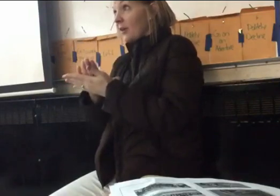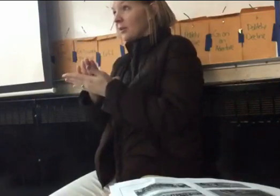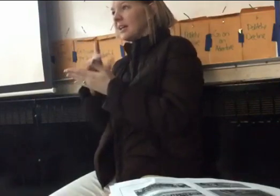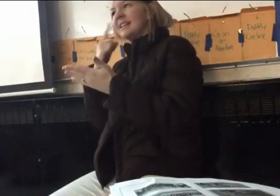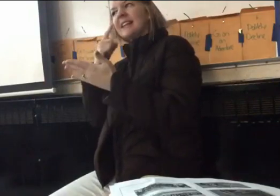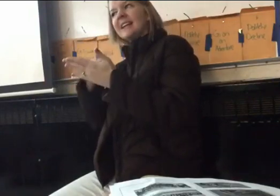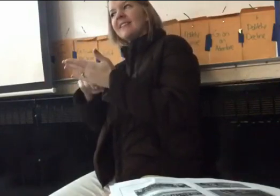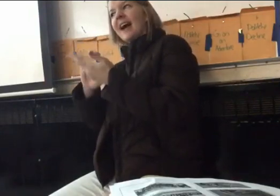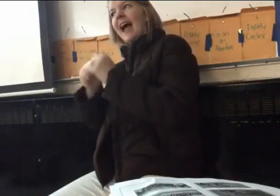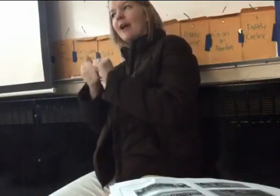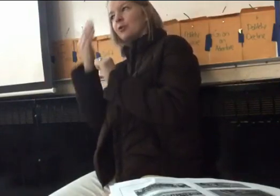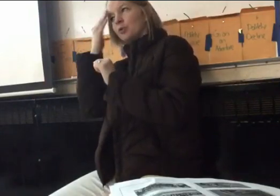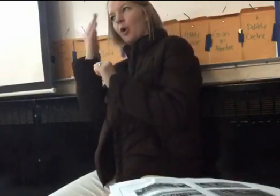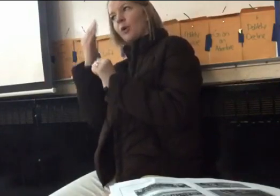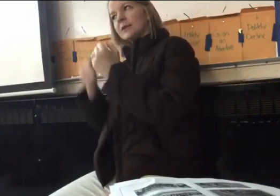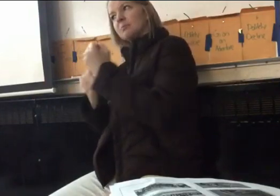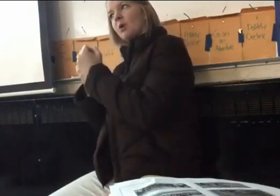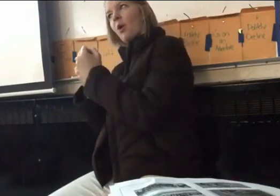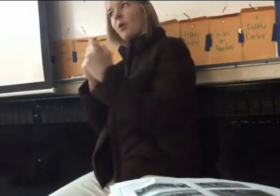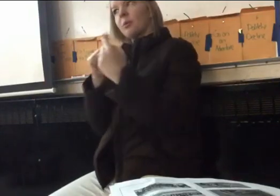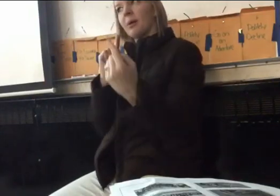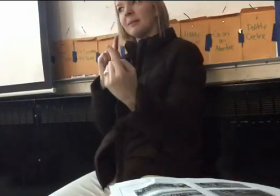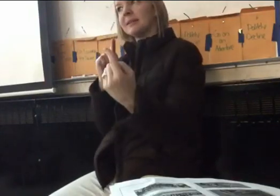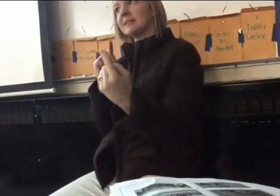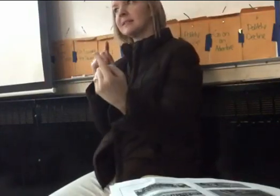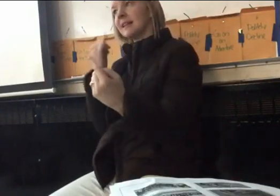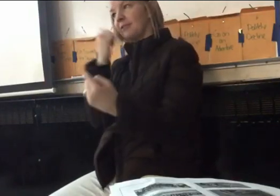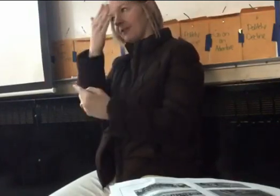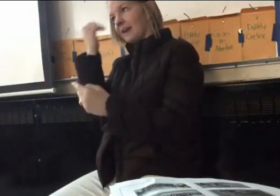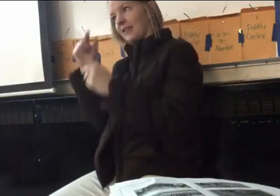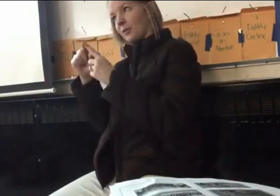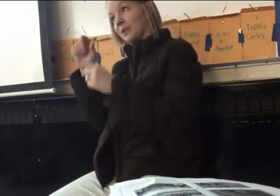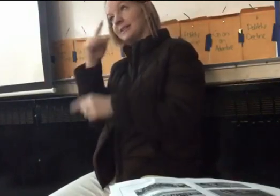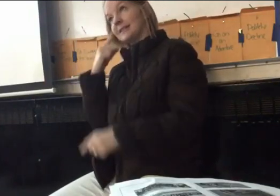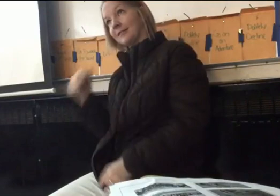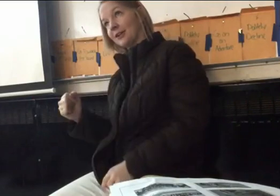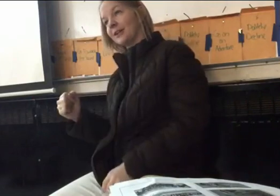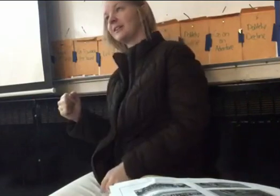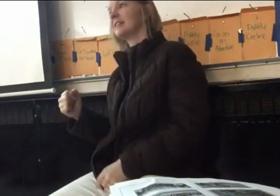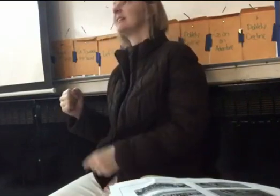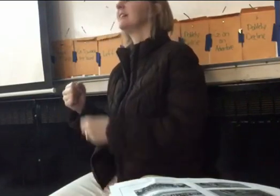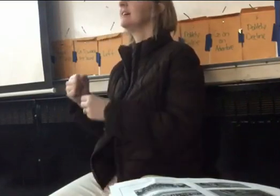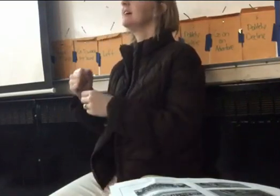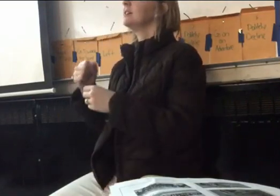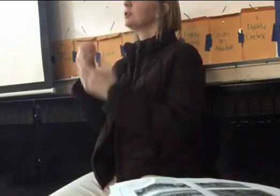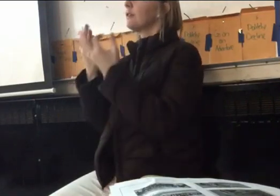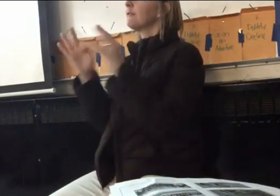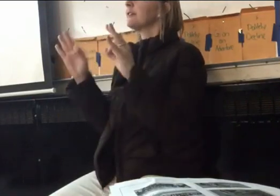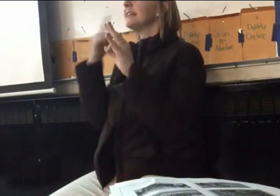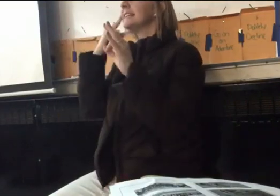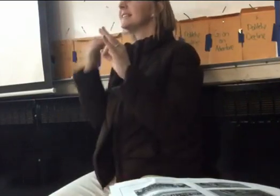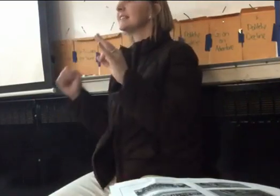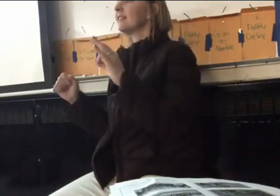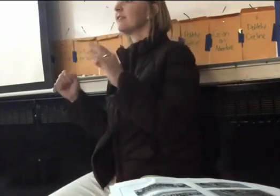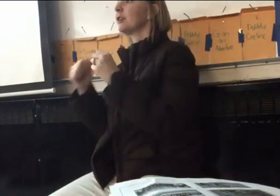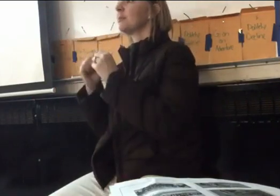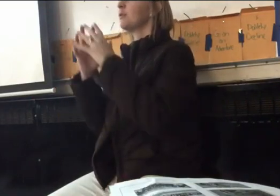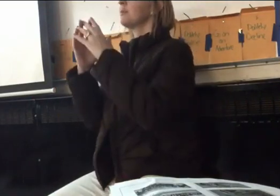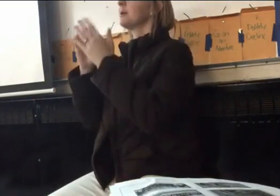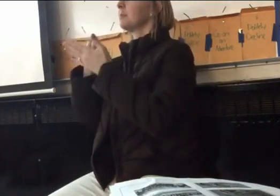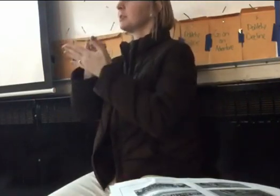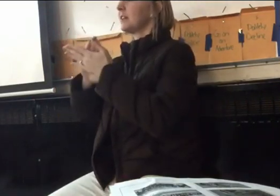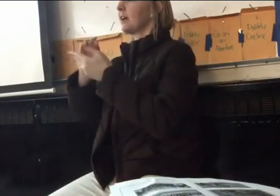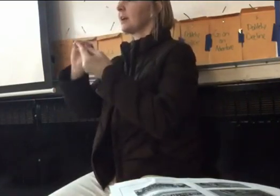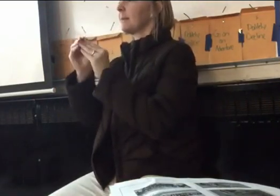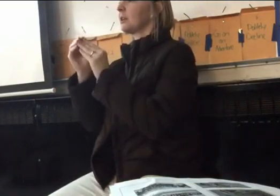of how you know that this is a populist one if you forget the word silver. If you would put next to free silver movement, 16, the